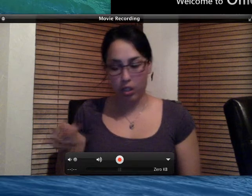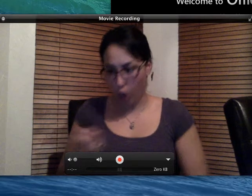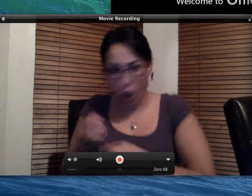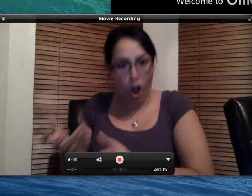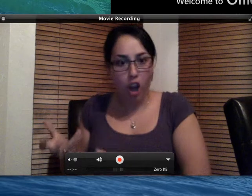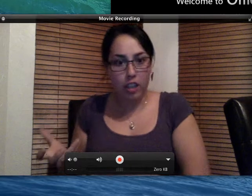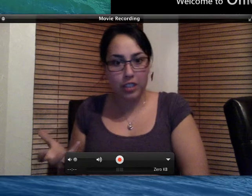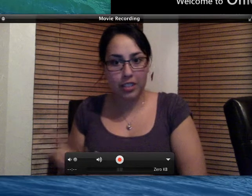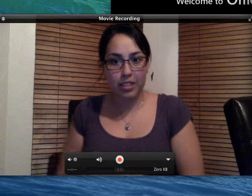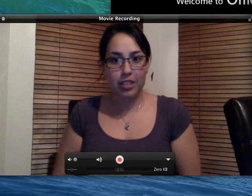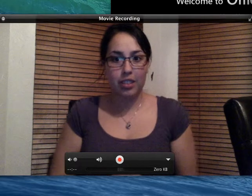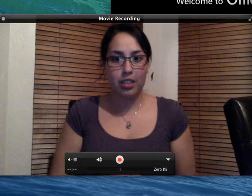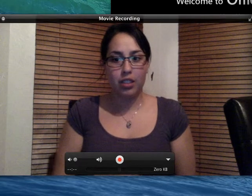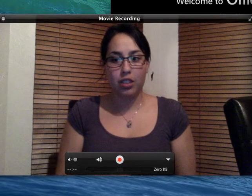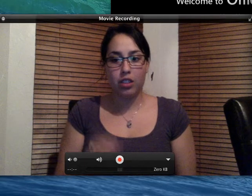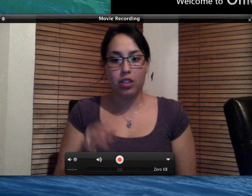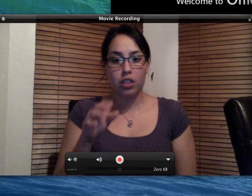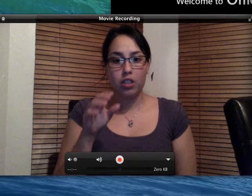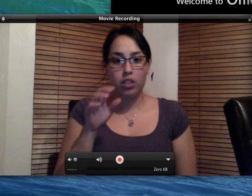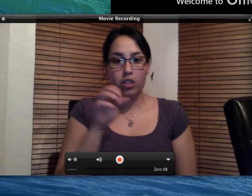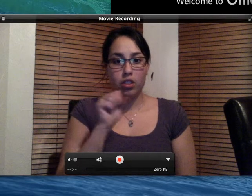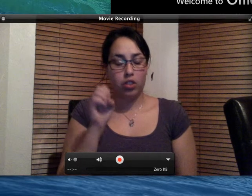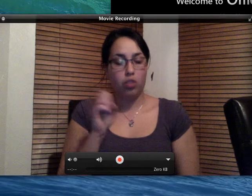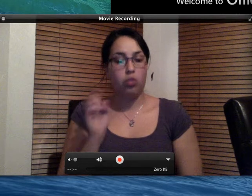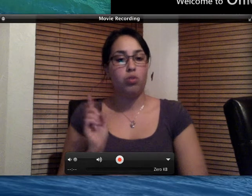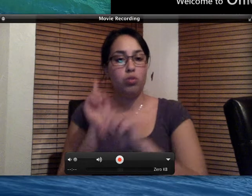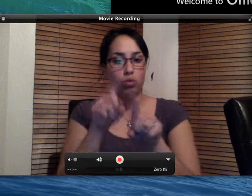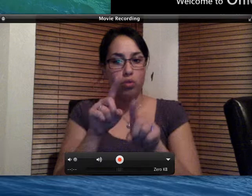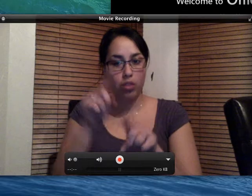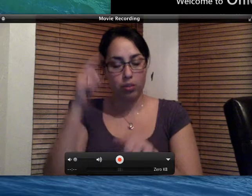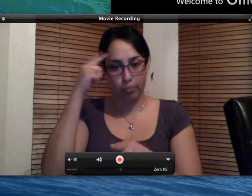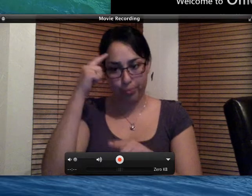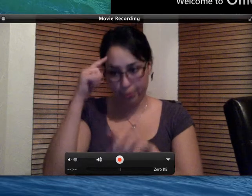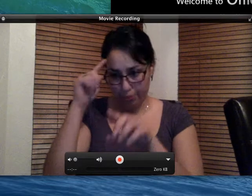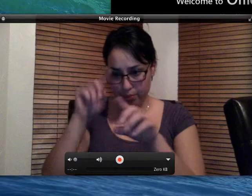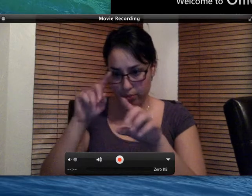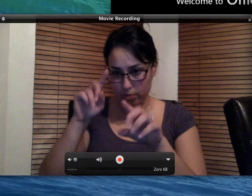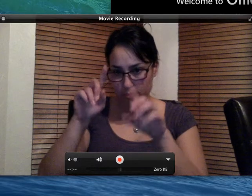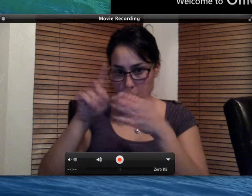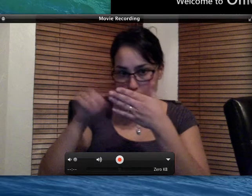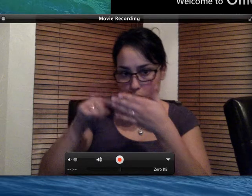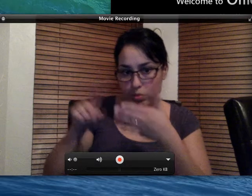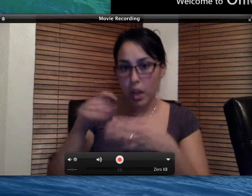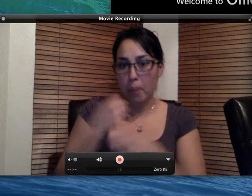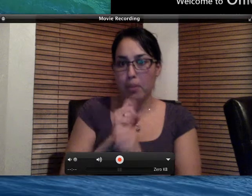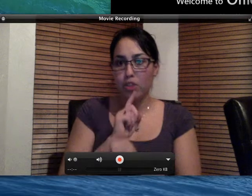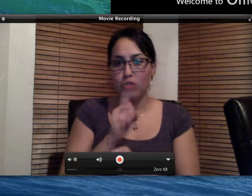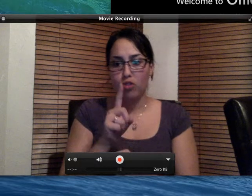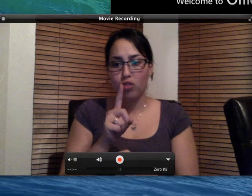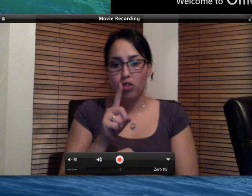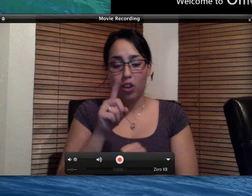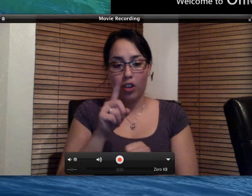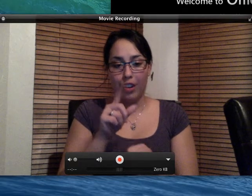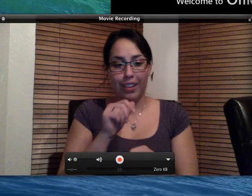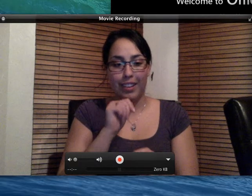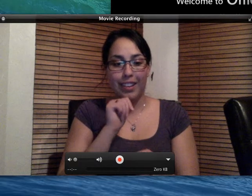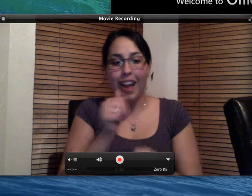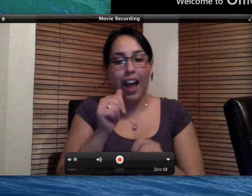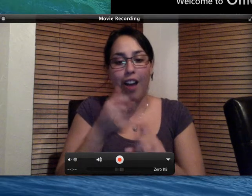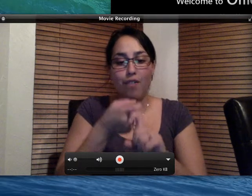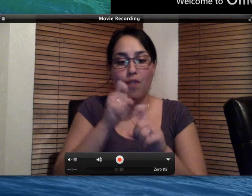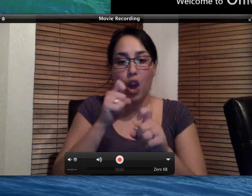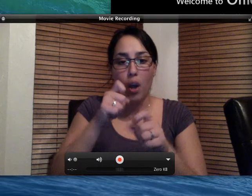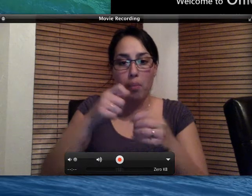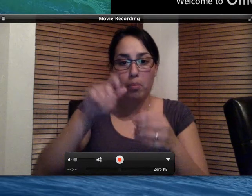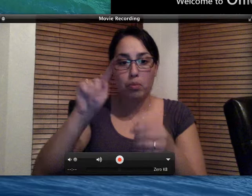orgasm, and she went to a neurologist who was fascinated, and he checked to see if it was something in the toothpaste, but no, it happened with